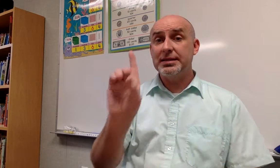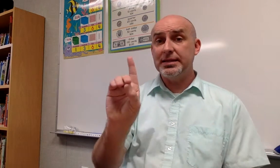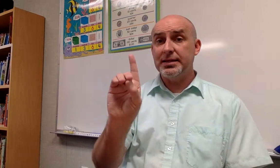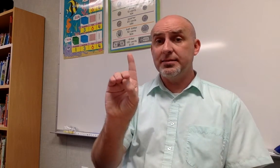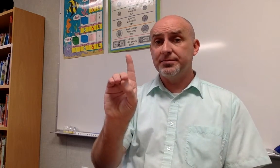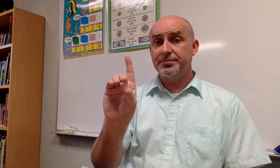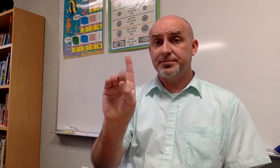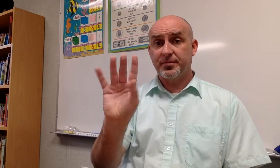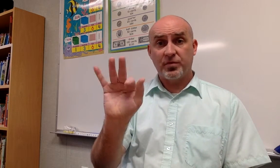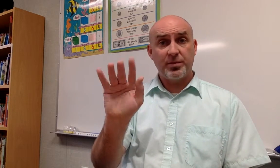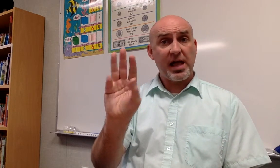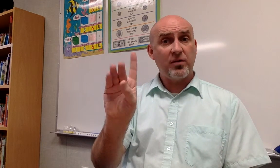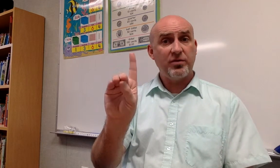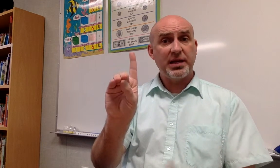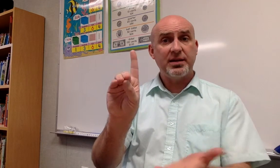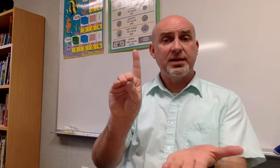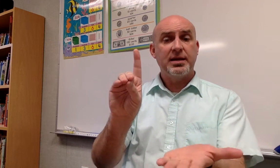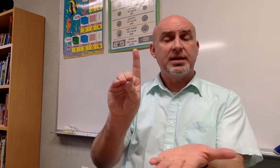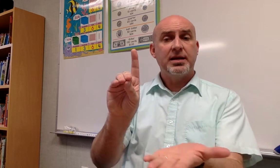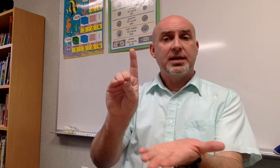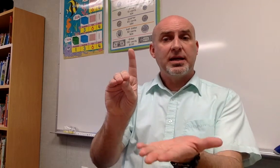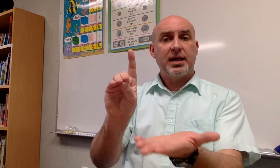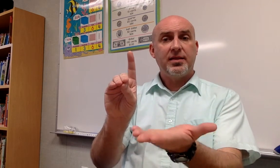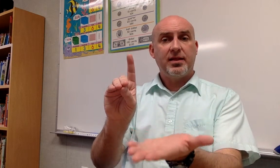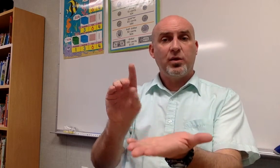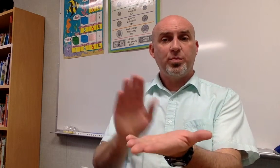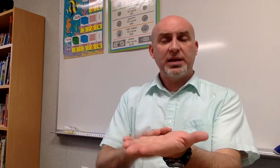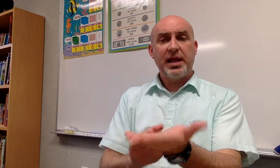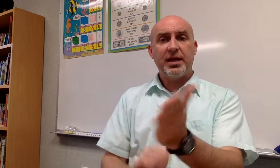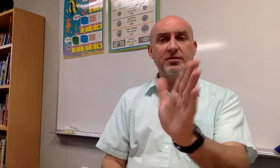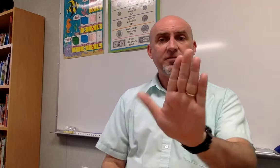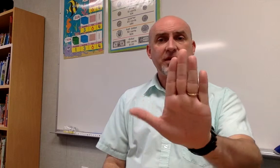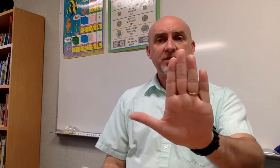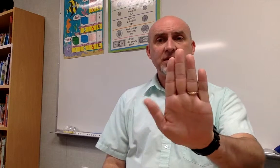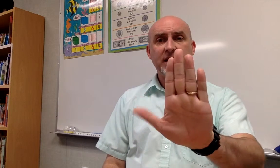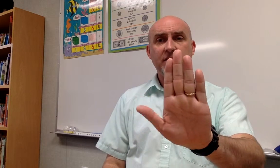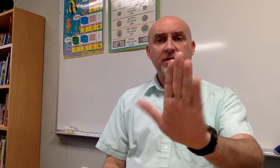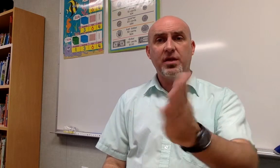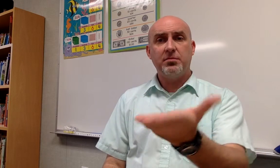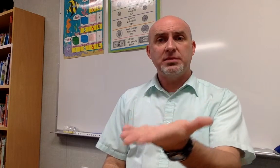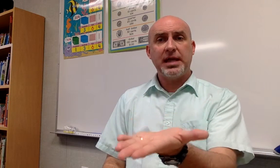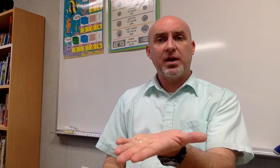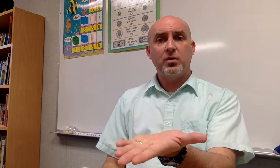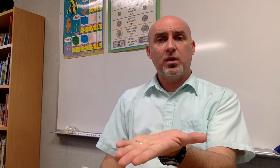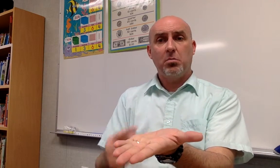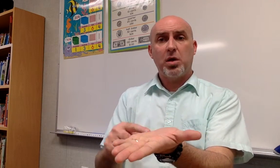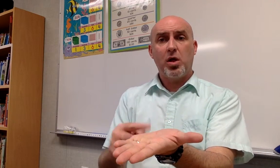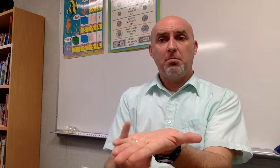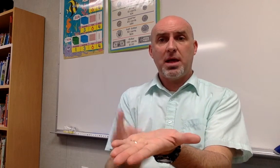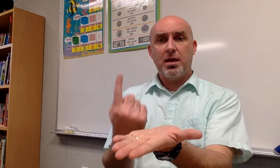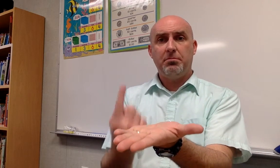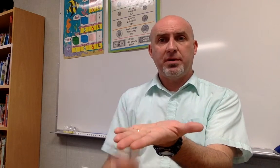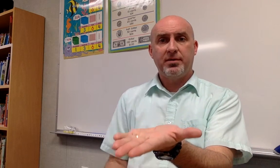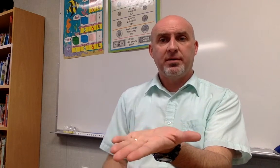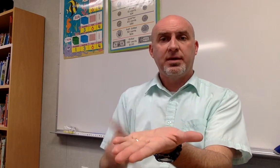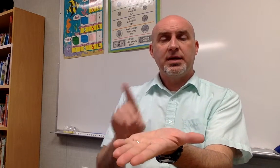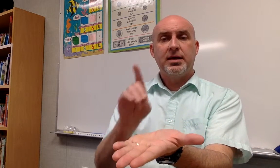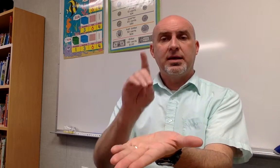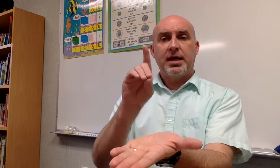D from the alphabet, and the open hand, fingers together, thumbs out, palm up, and